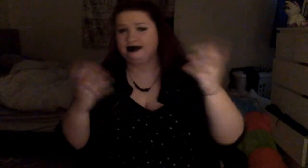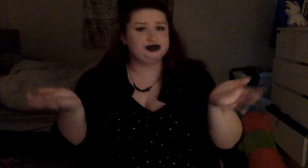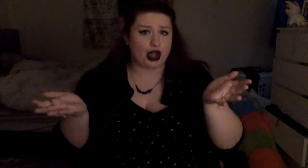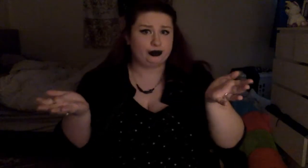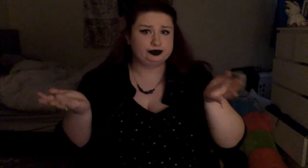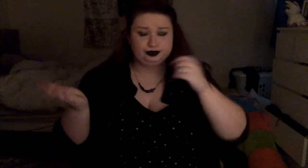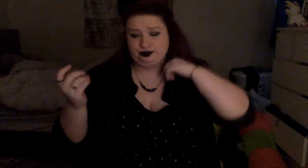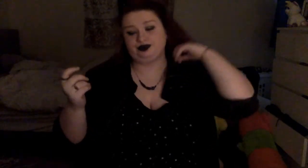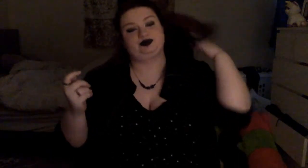No.